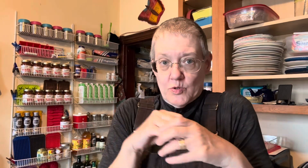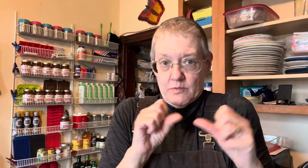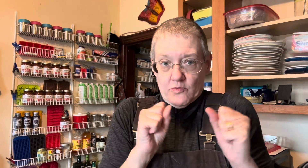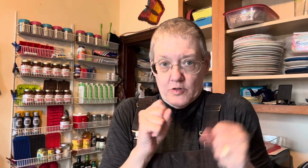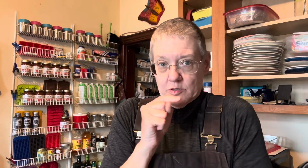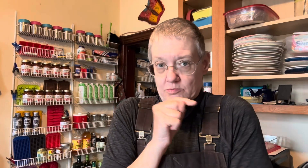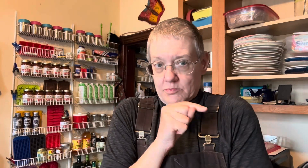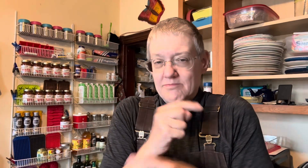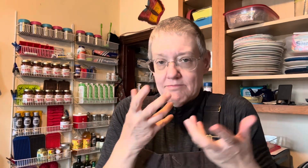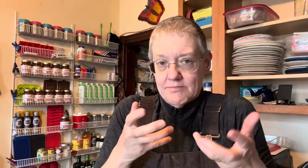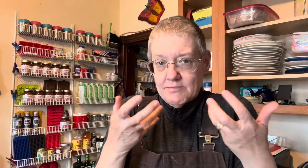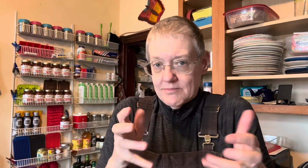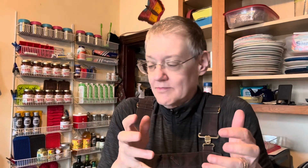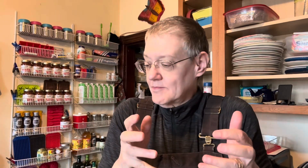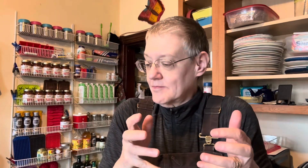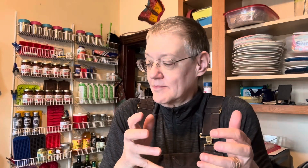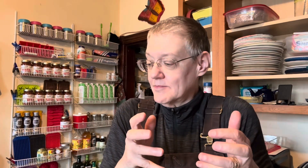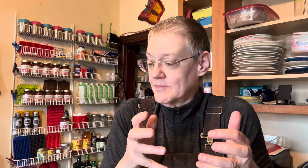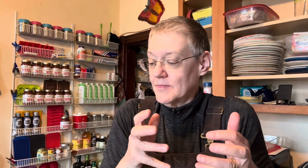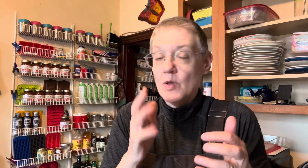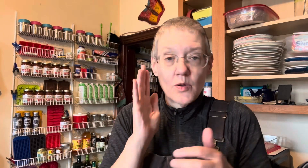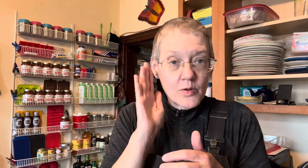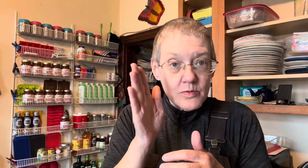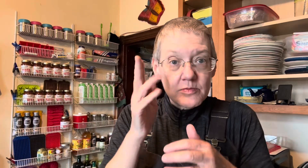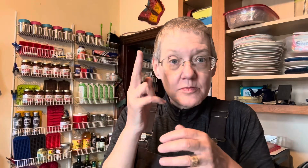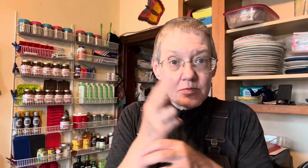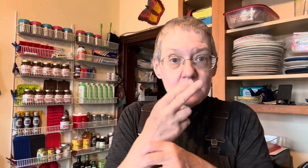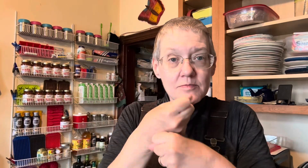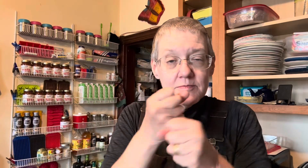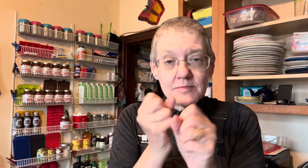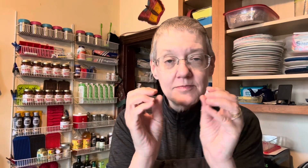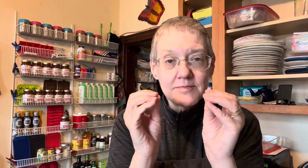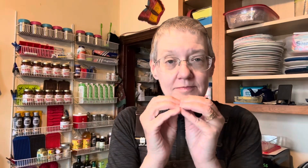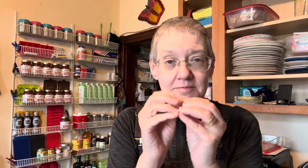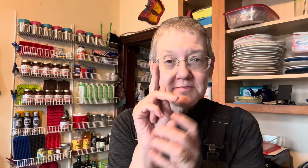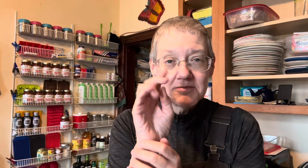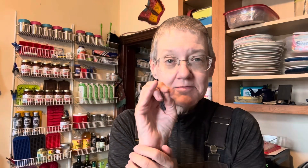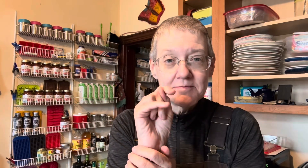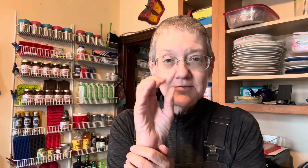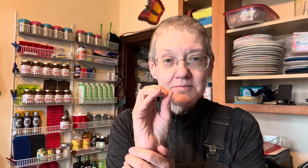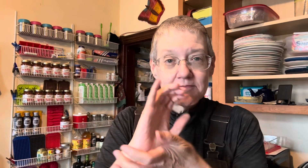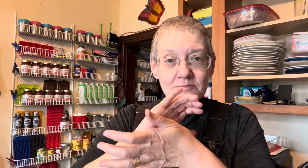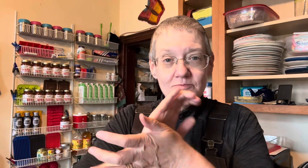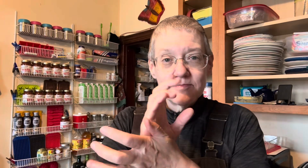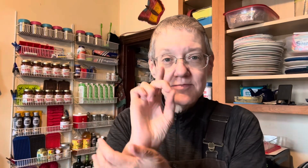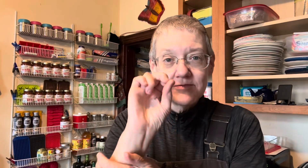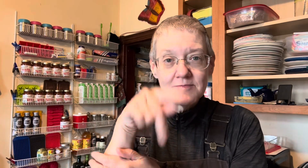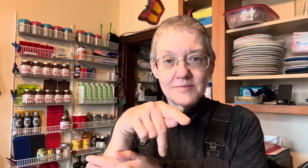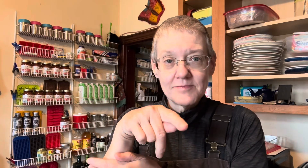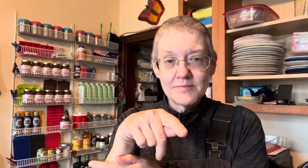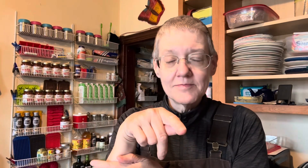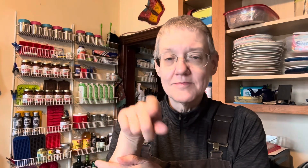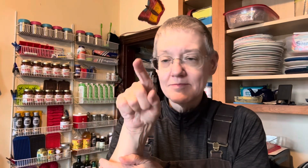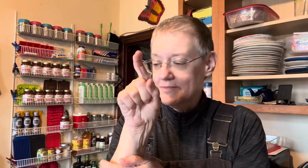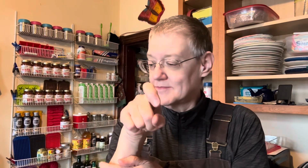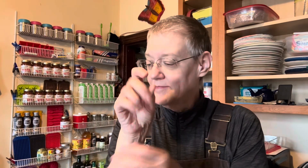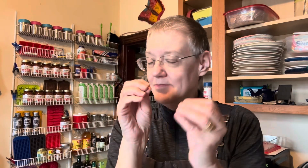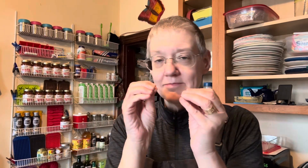I already have 2 packages of cream cheese in the fridge. I'm going to use one to make more Keto